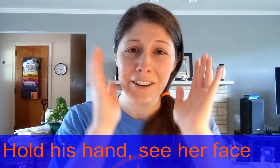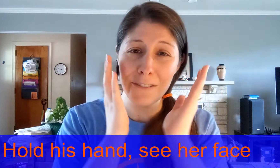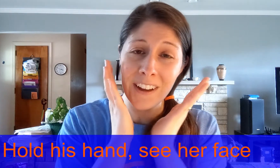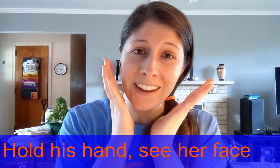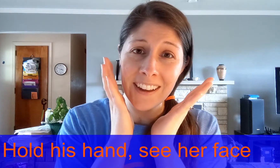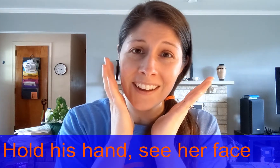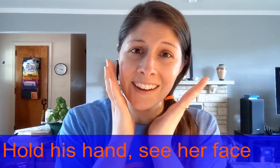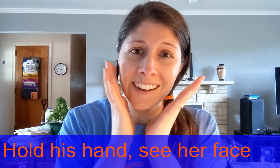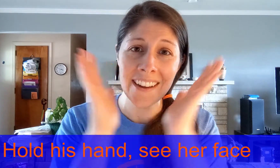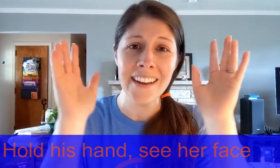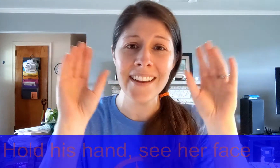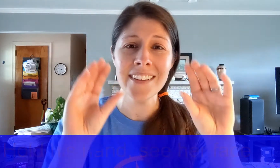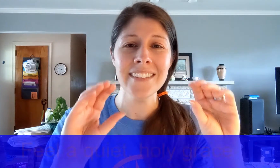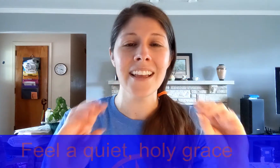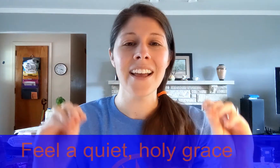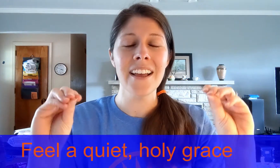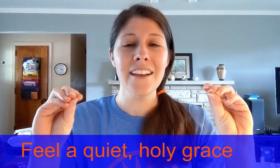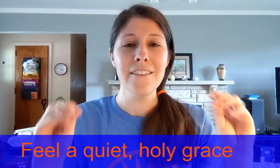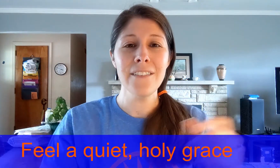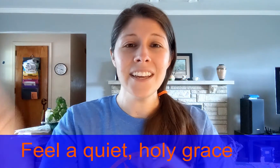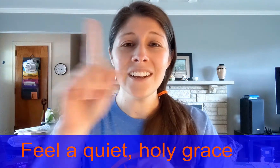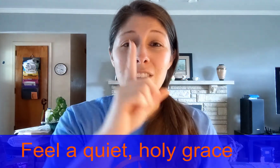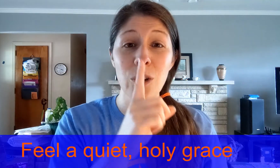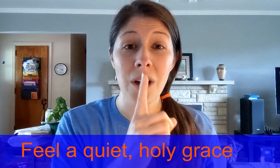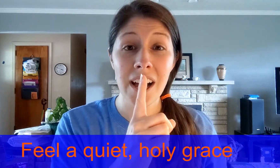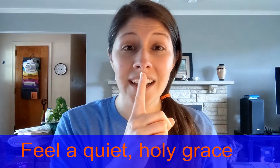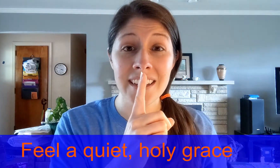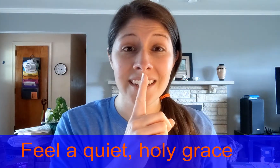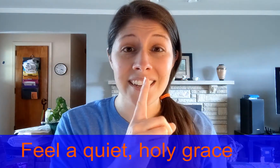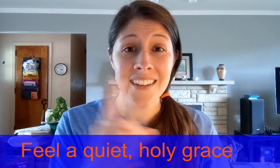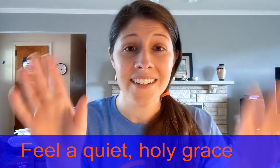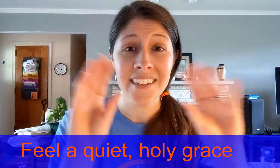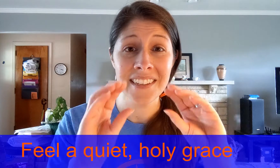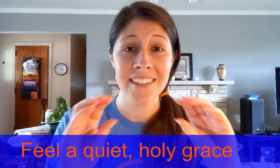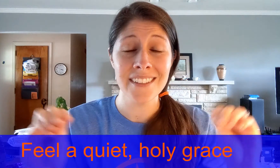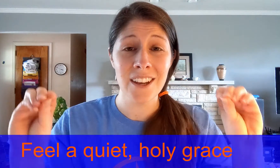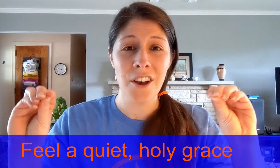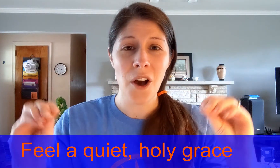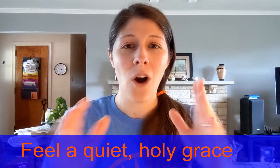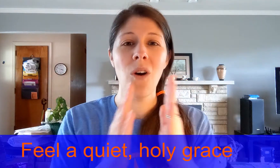her face, feel the quiet,